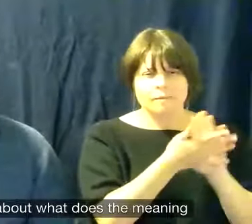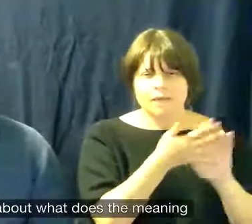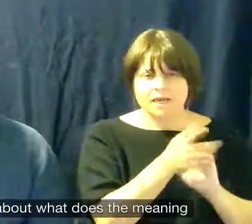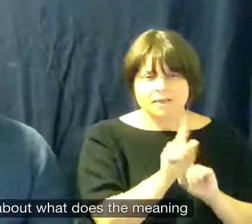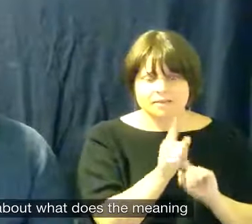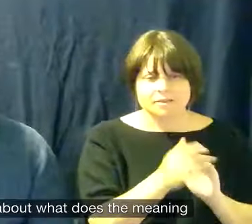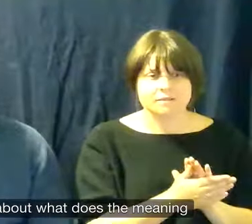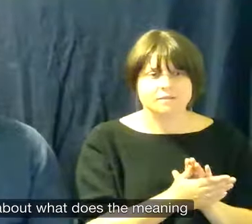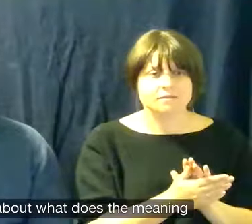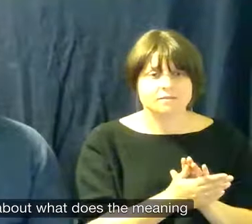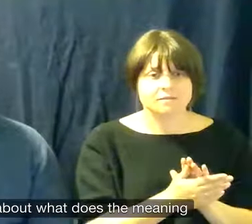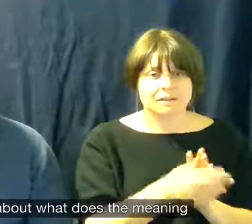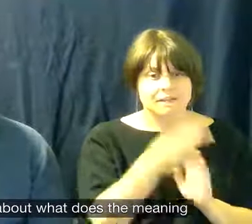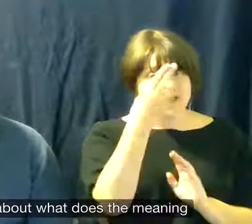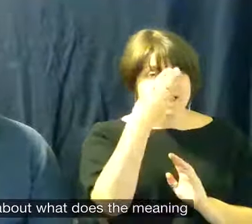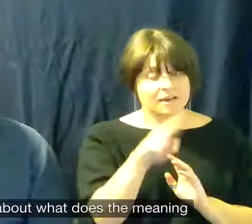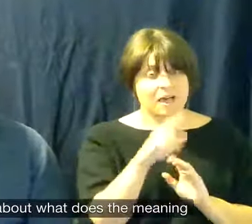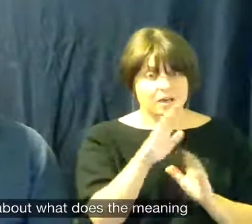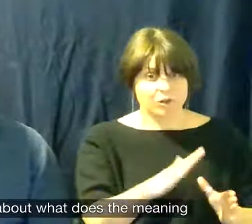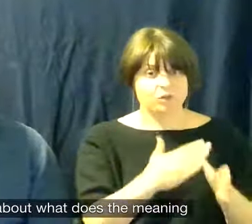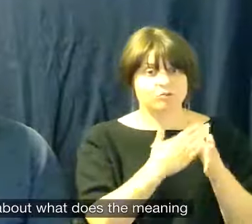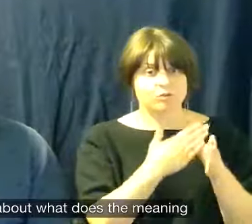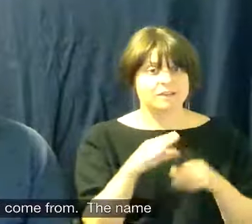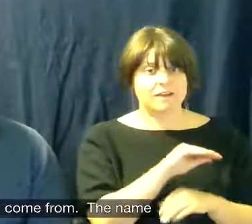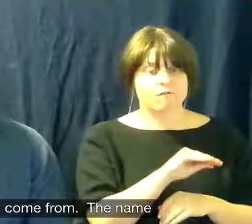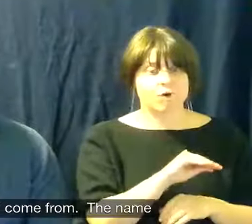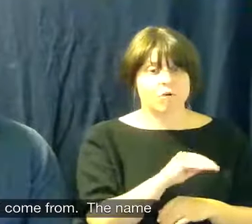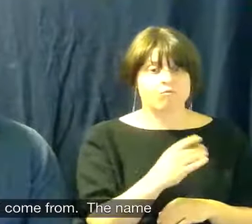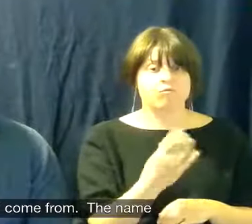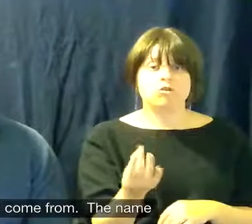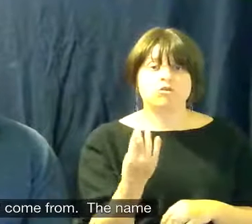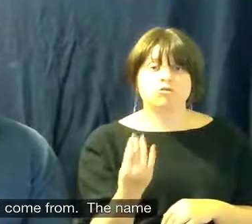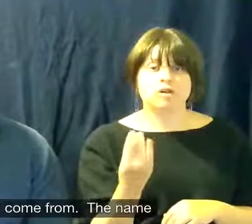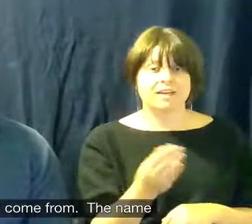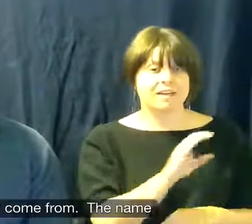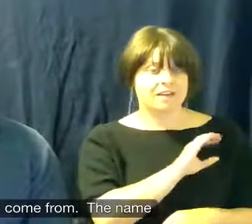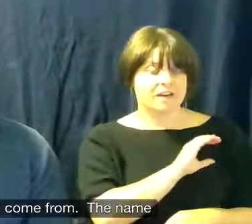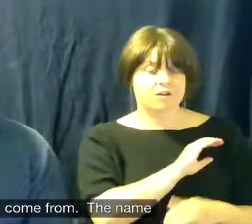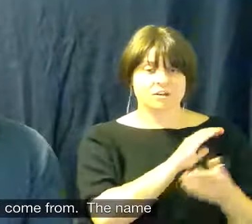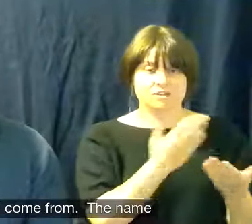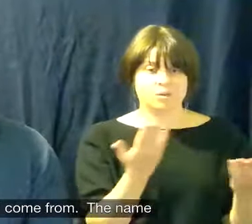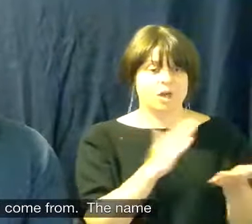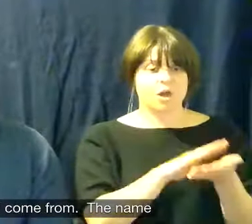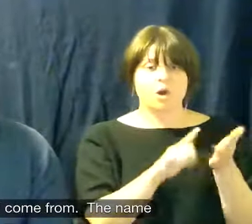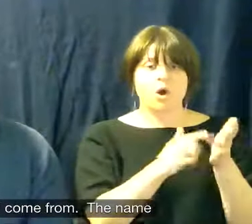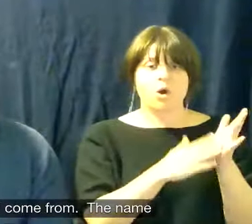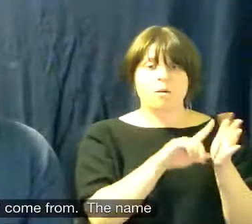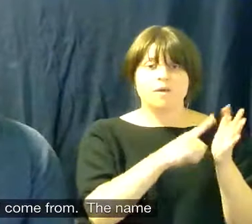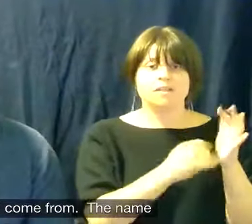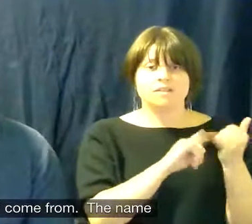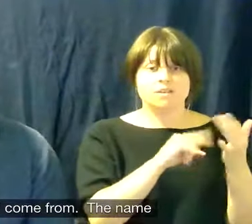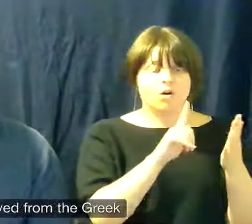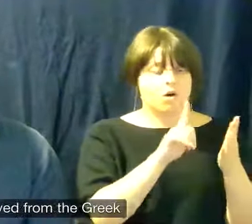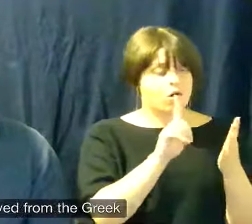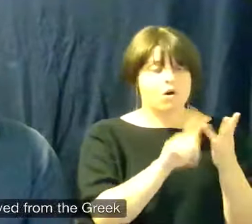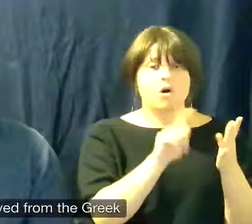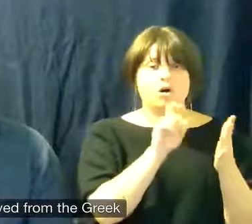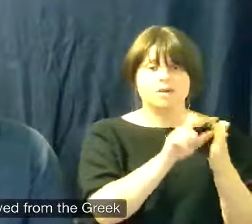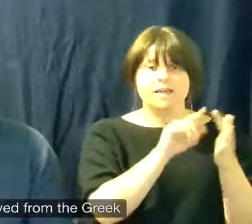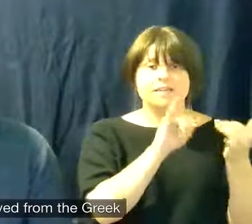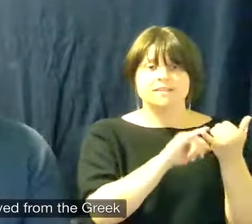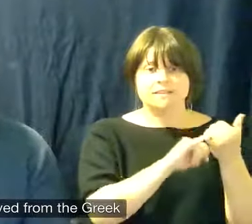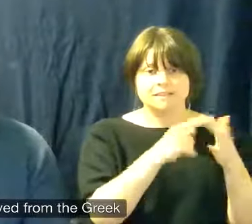The name is derived from the Greek character found in Homer's Odyssey named